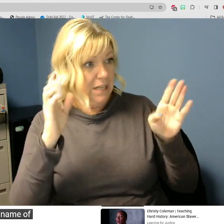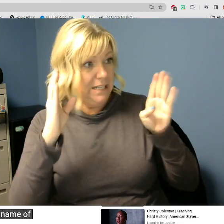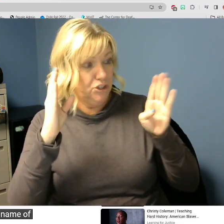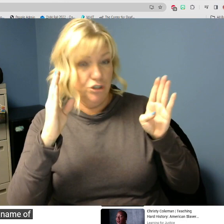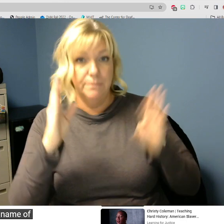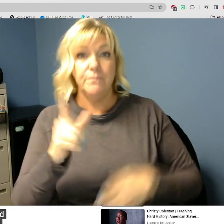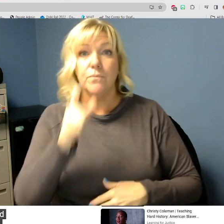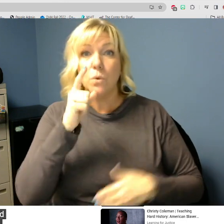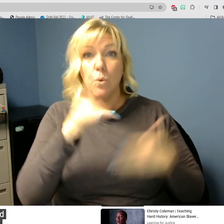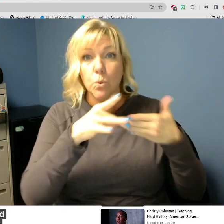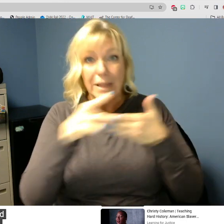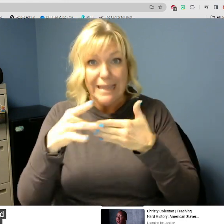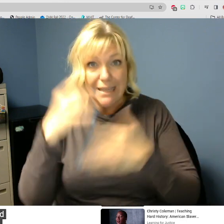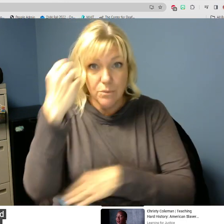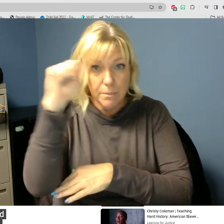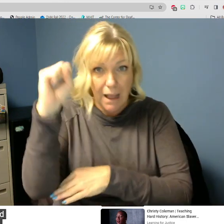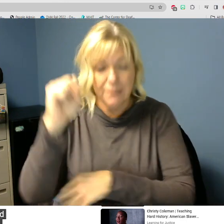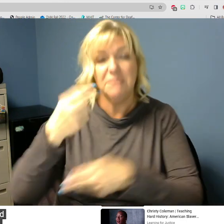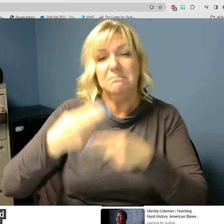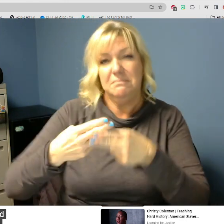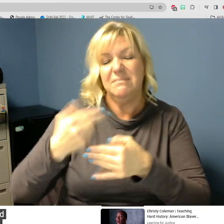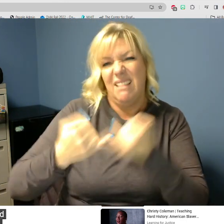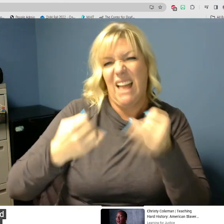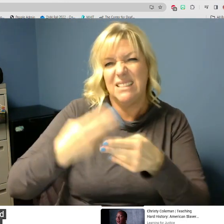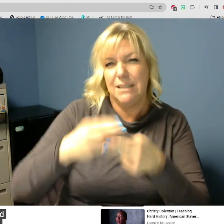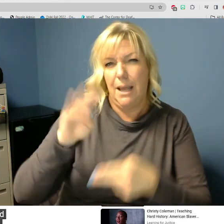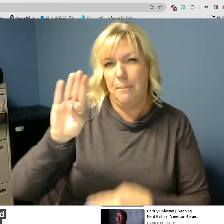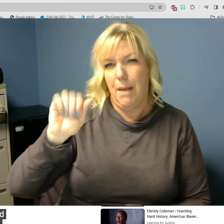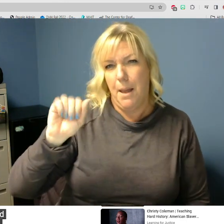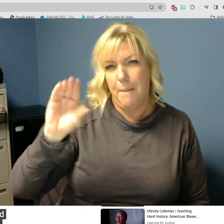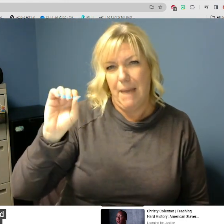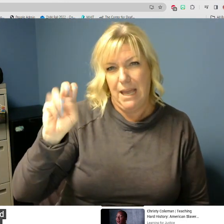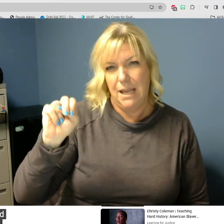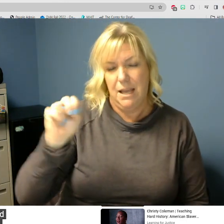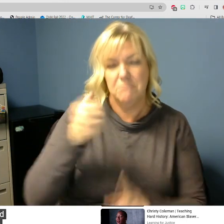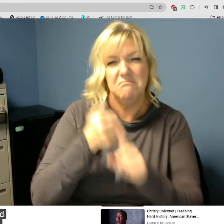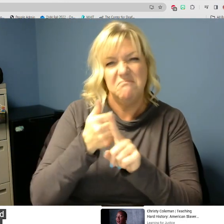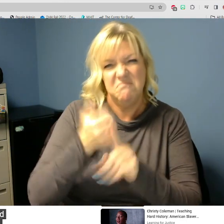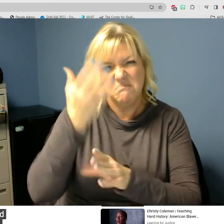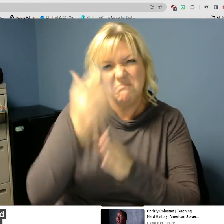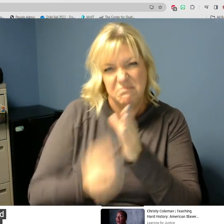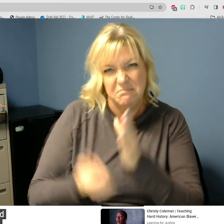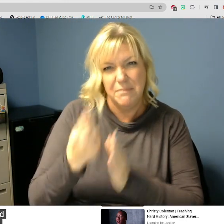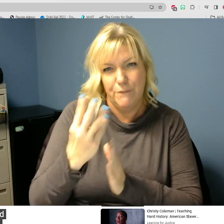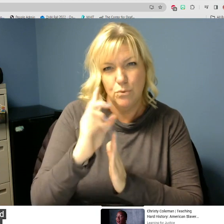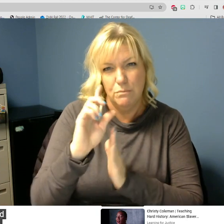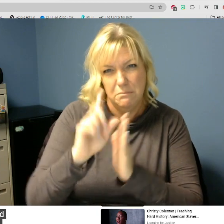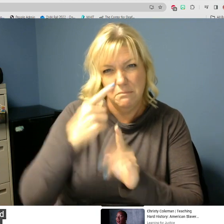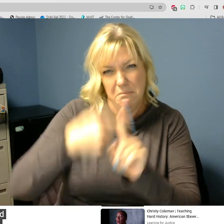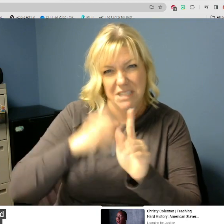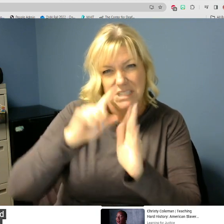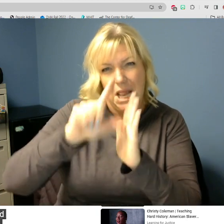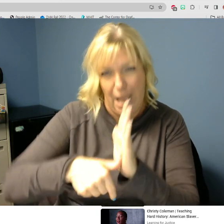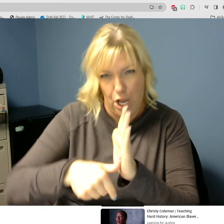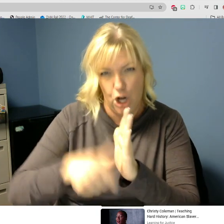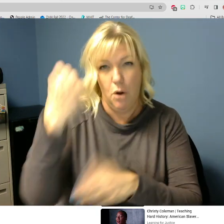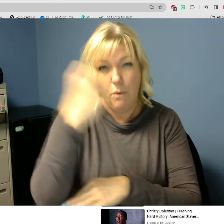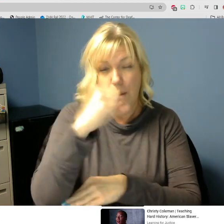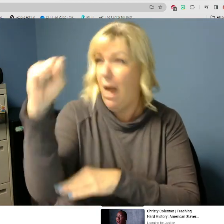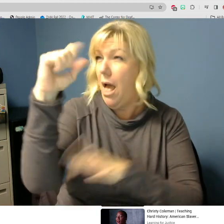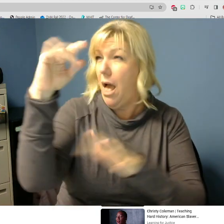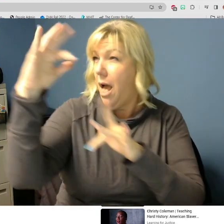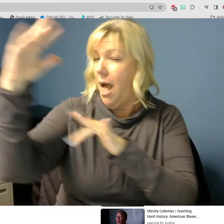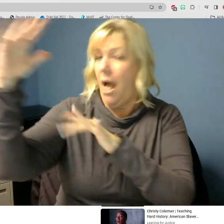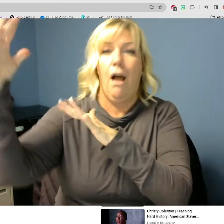by the name of Bacon, and he dies within like a few months, and the rebellion kind of loses its steam as a